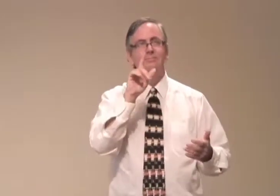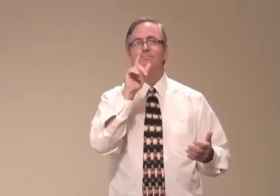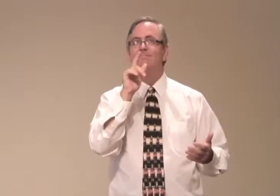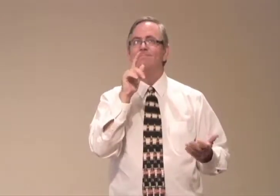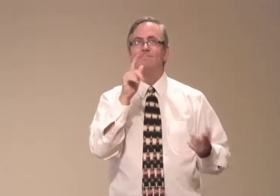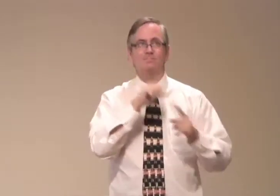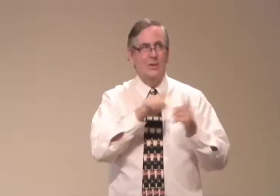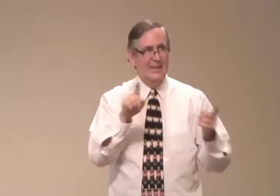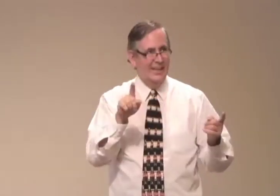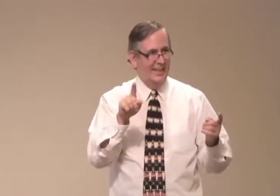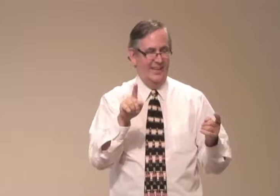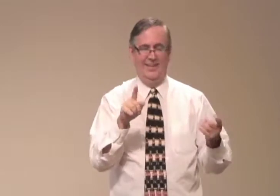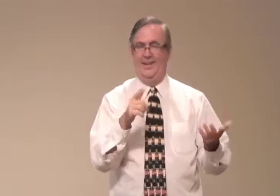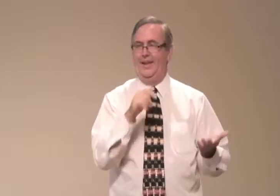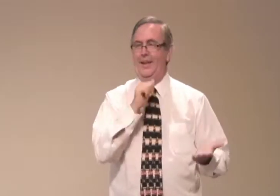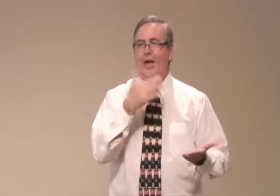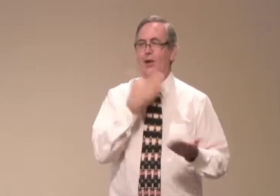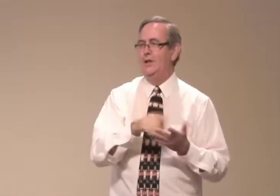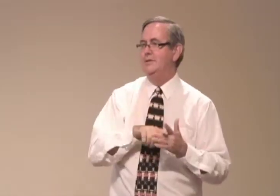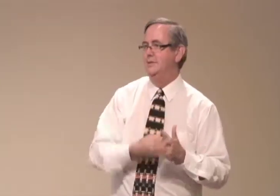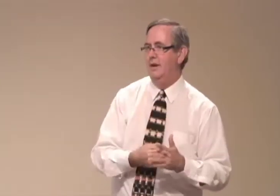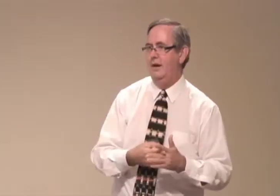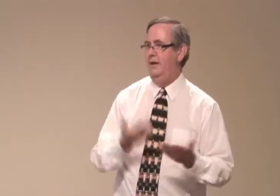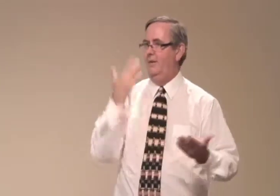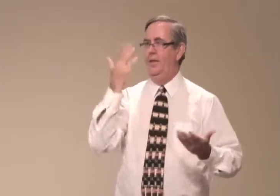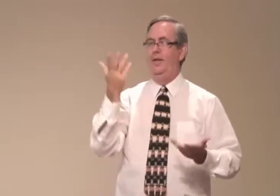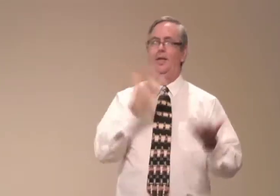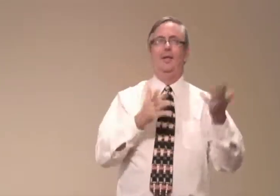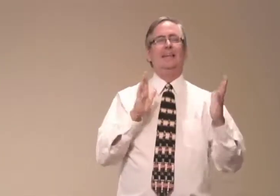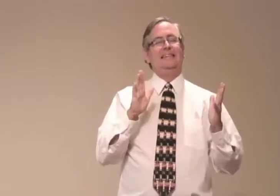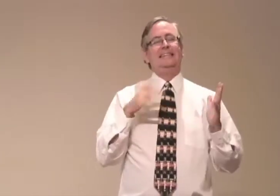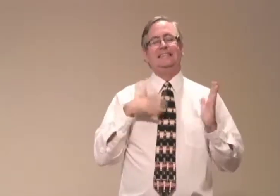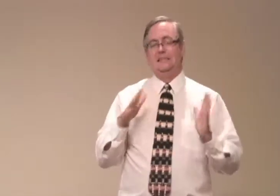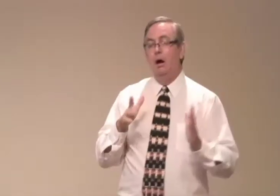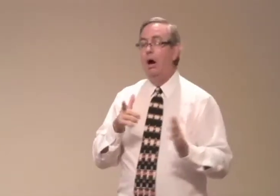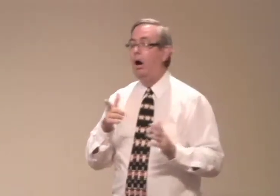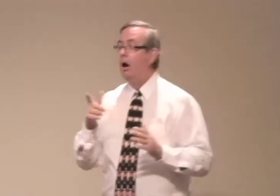God wanted me at college at NTID. But I was off to a bad start.